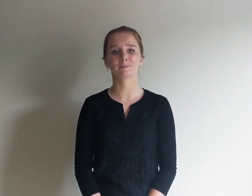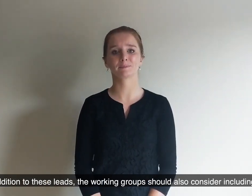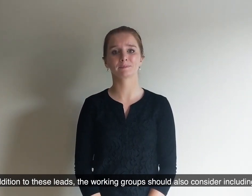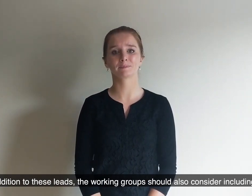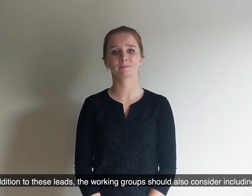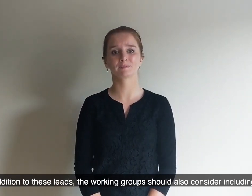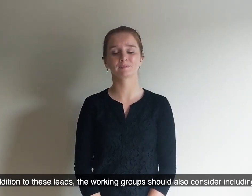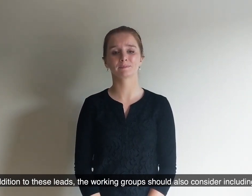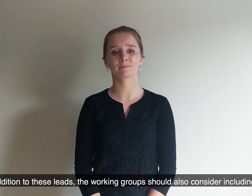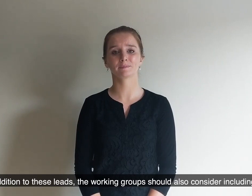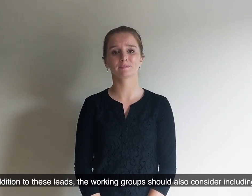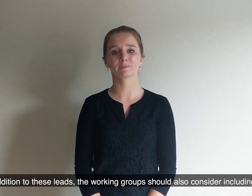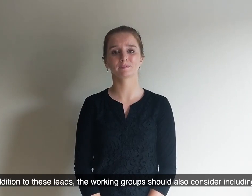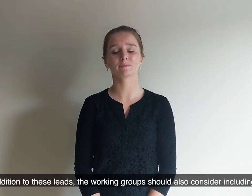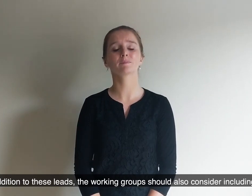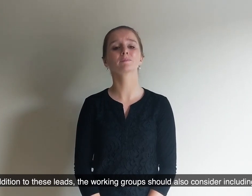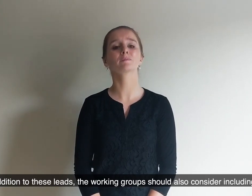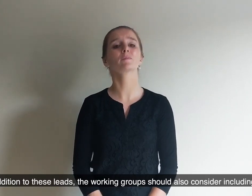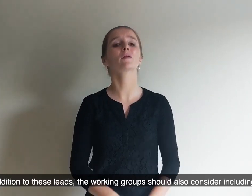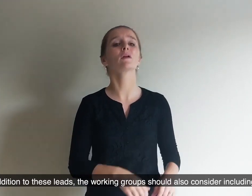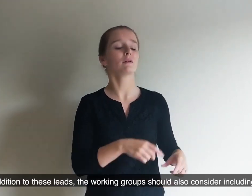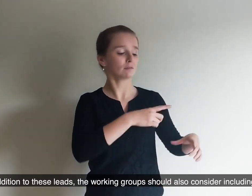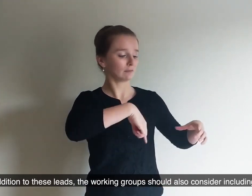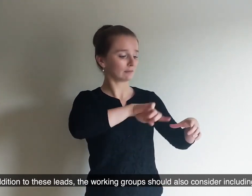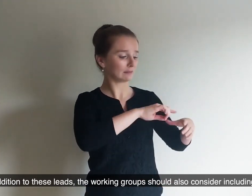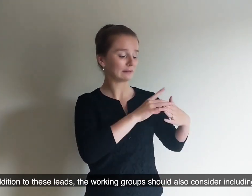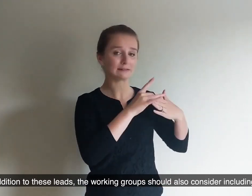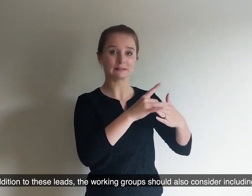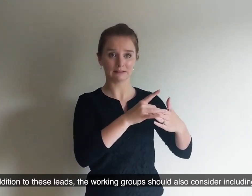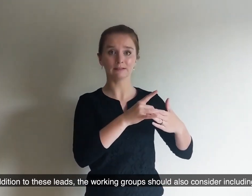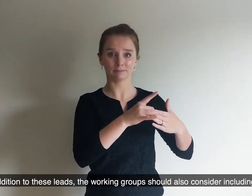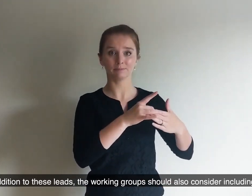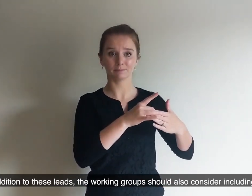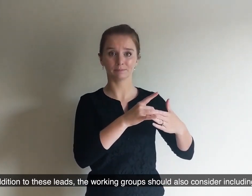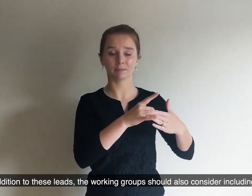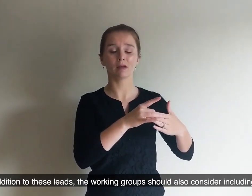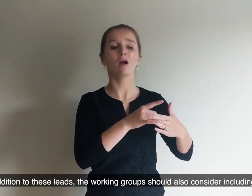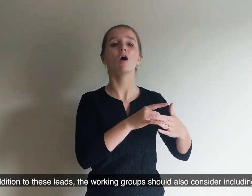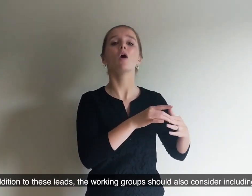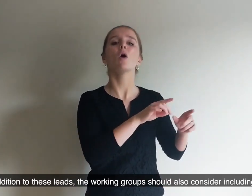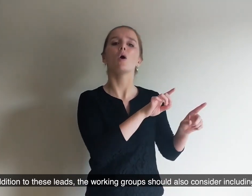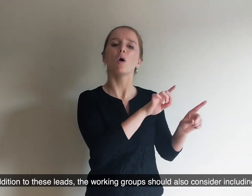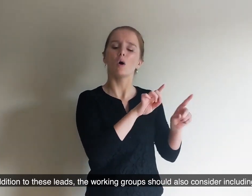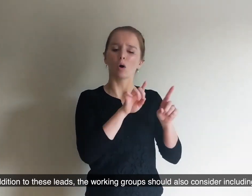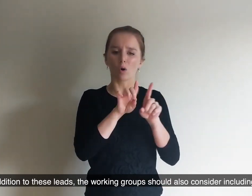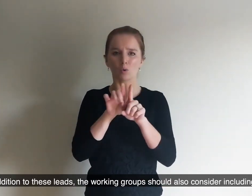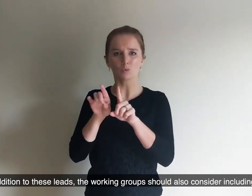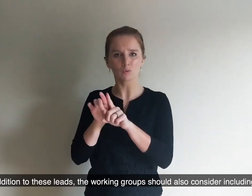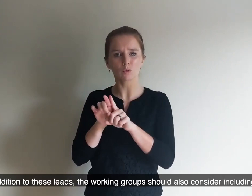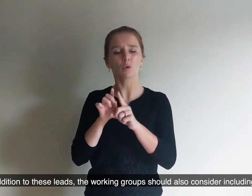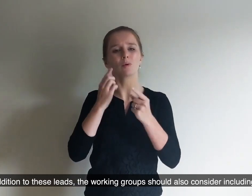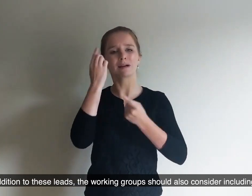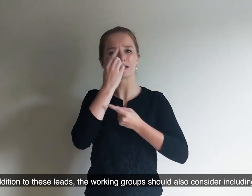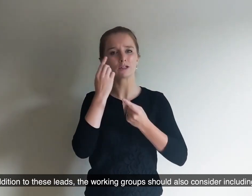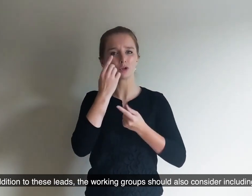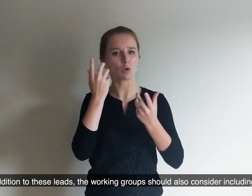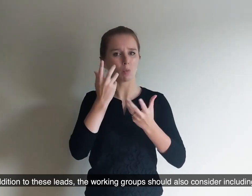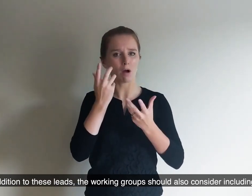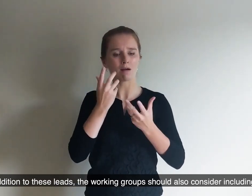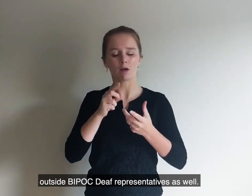In addition to these leads, the working groups should also consider including outside BI